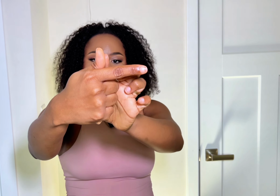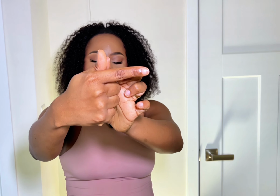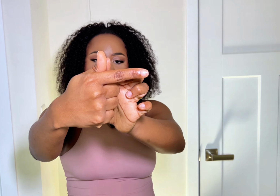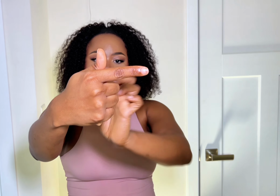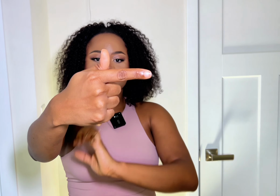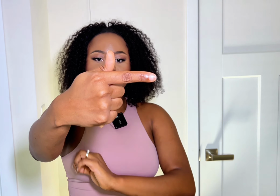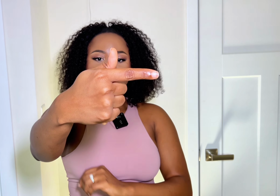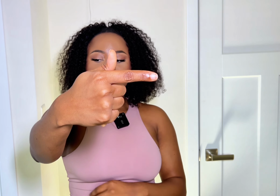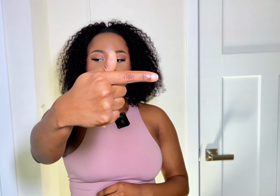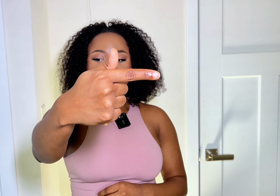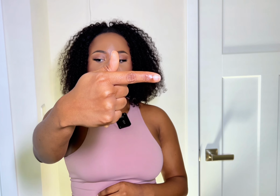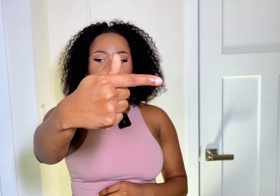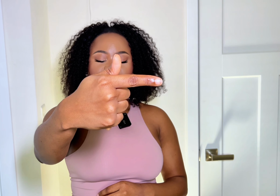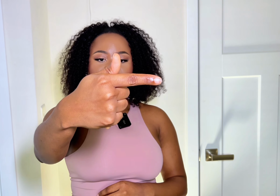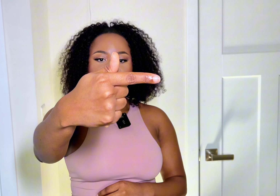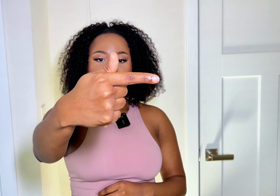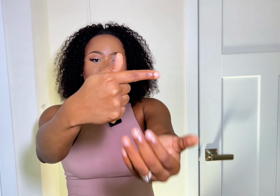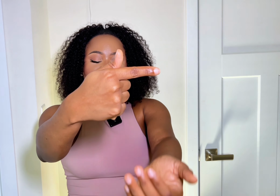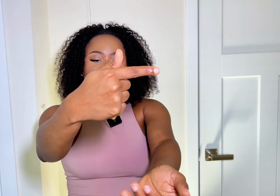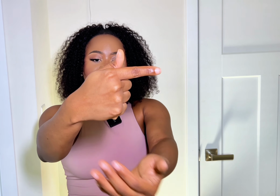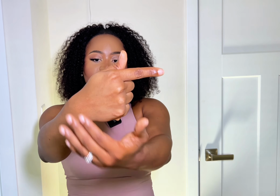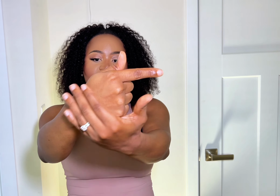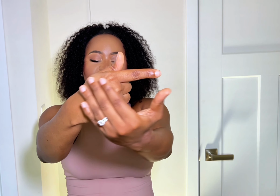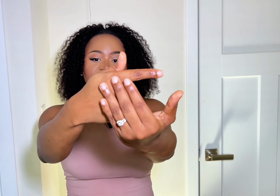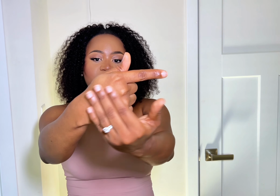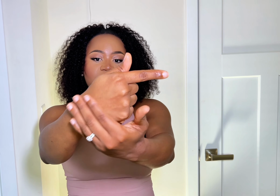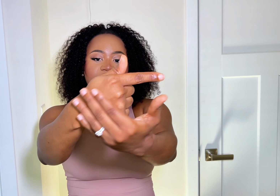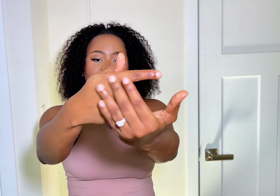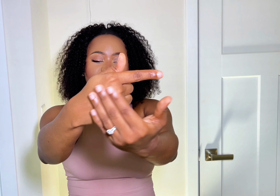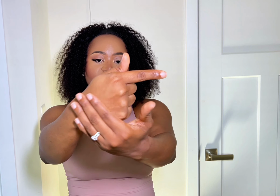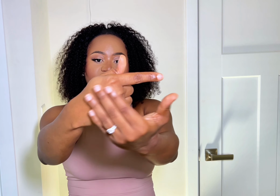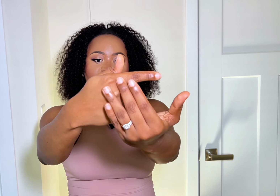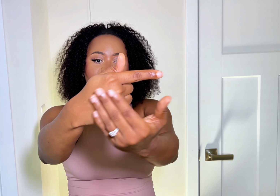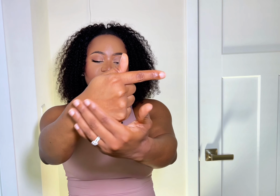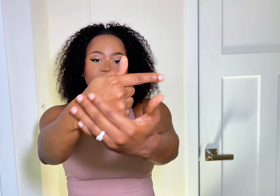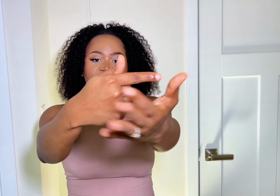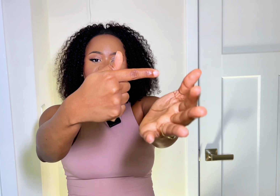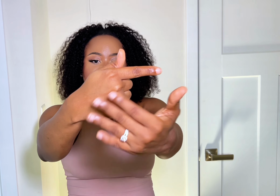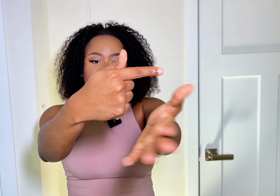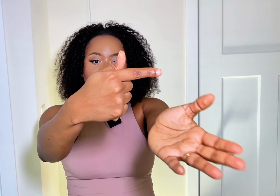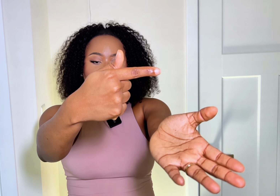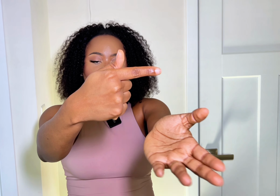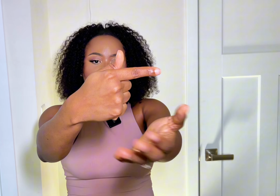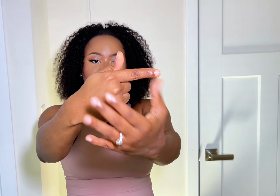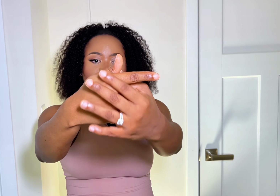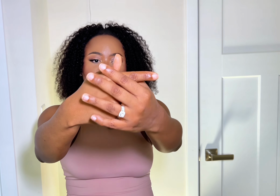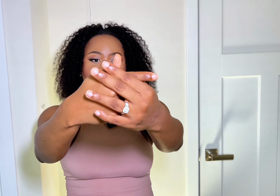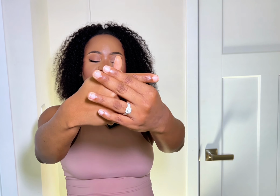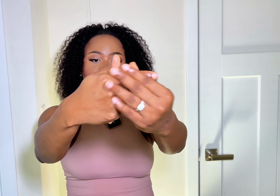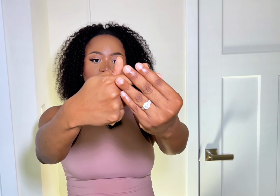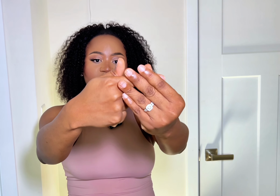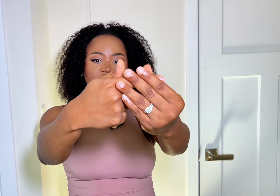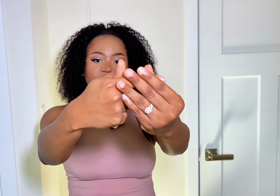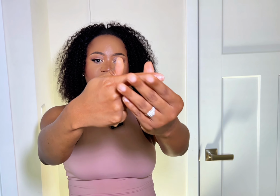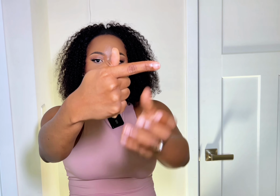like this. G. This time you have your back of the hand facing outward because you have to do the G sign